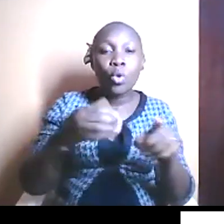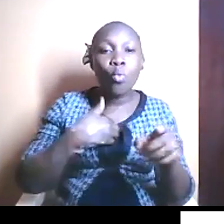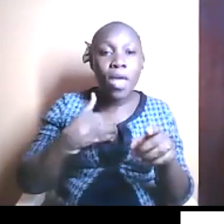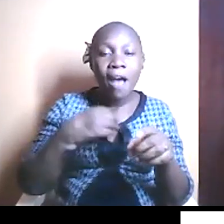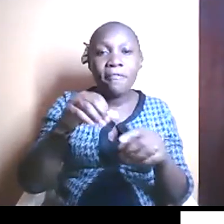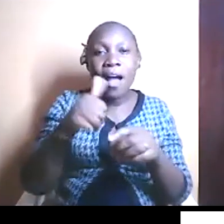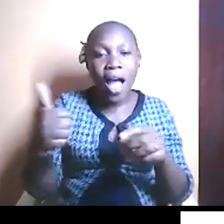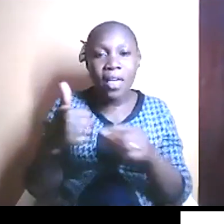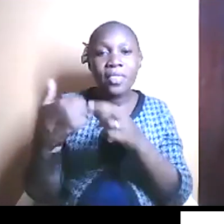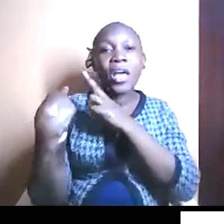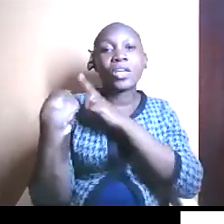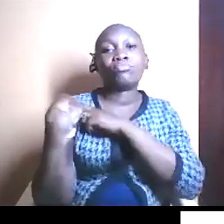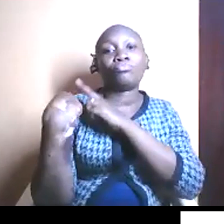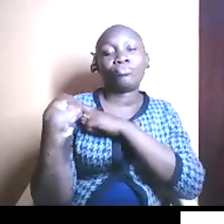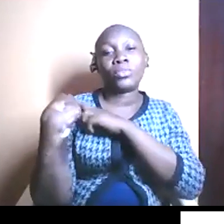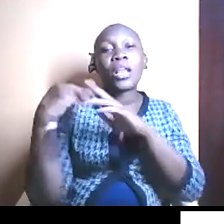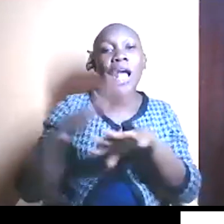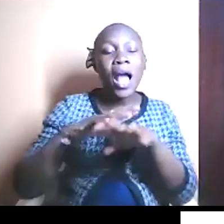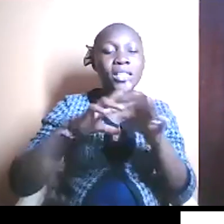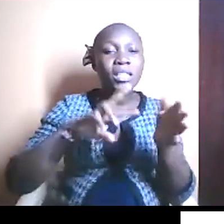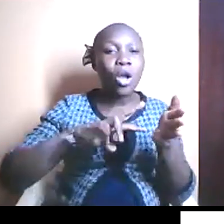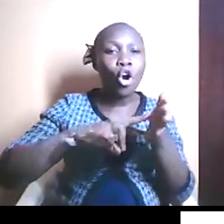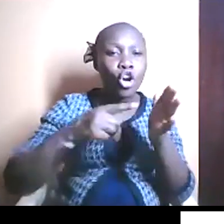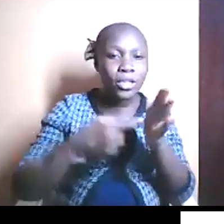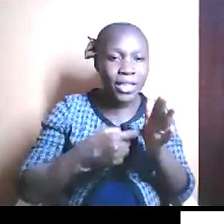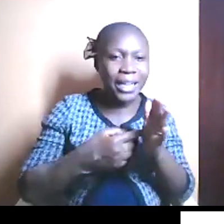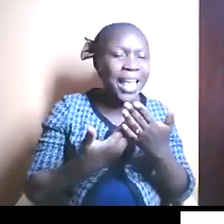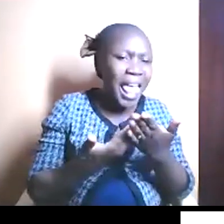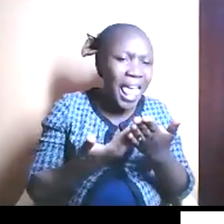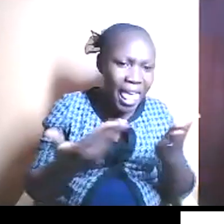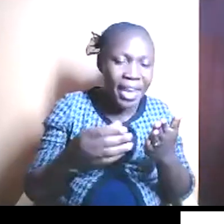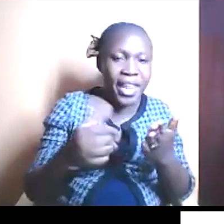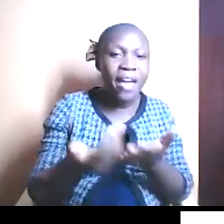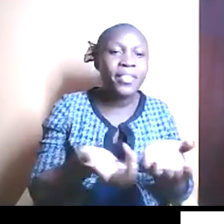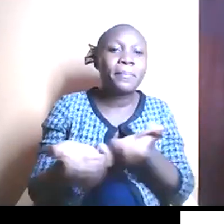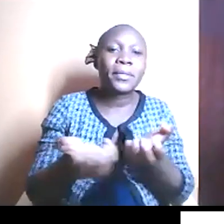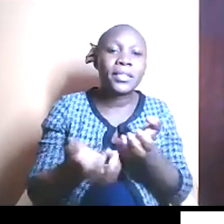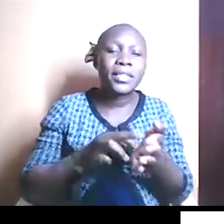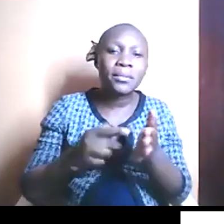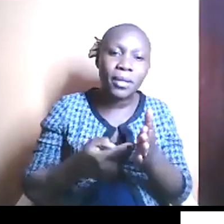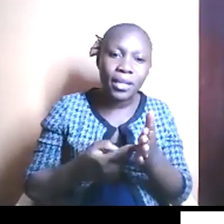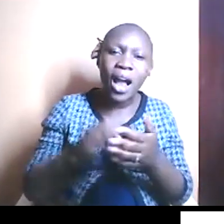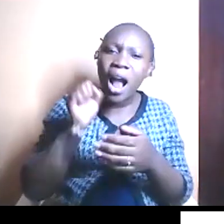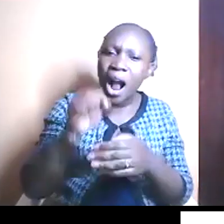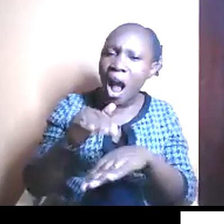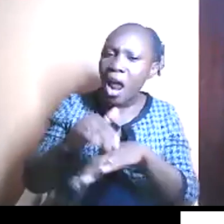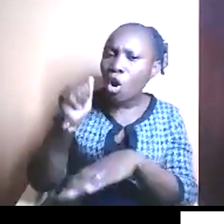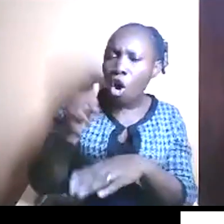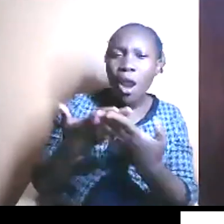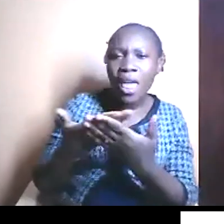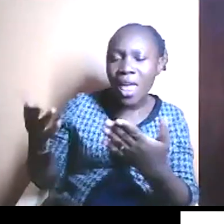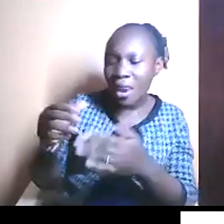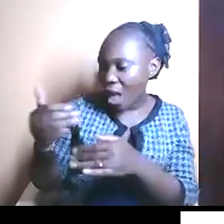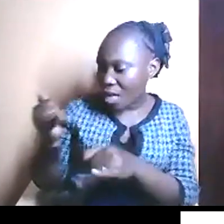always at the bottom of the contract written, any other business. So in other words, you're going to be called to do any extra duties.